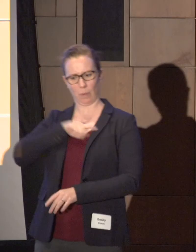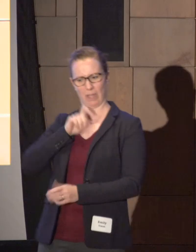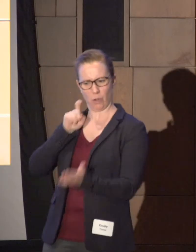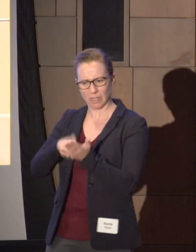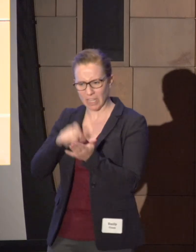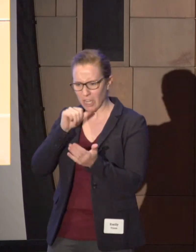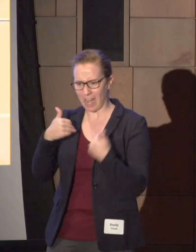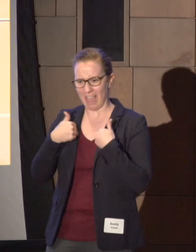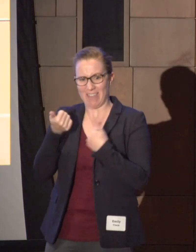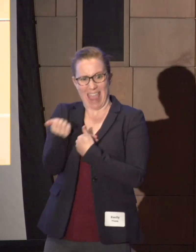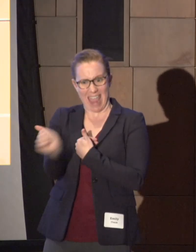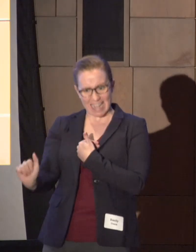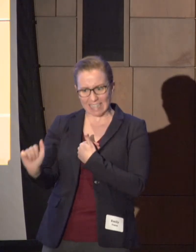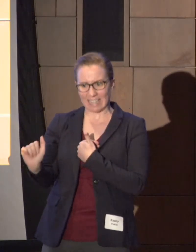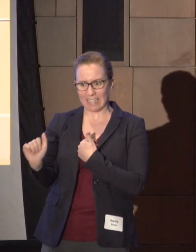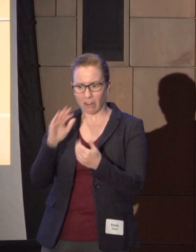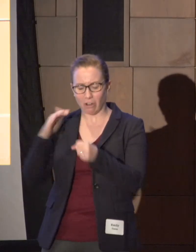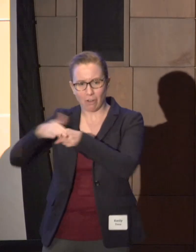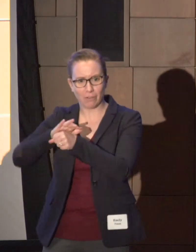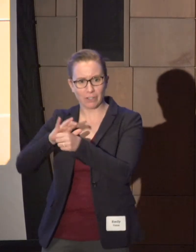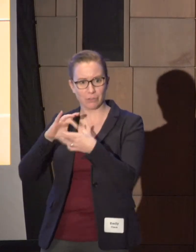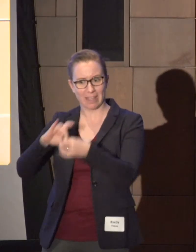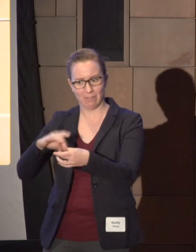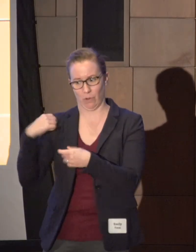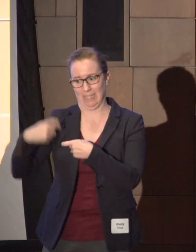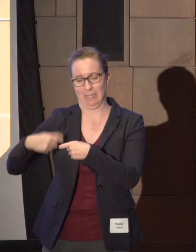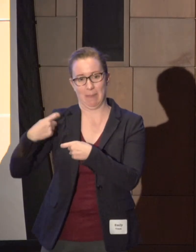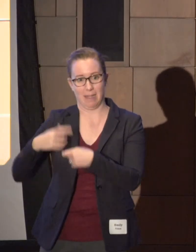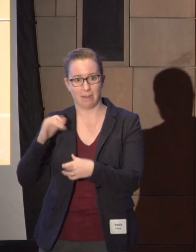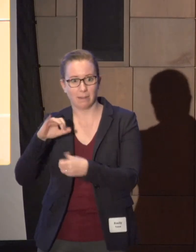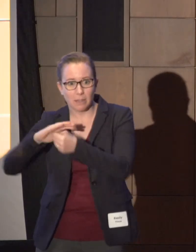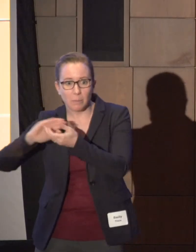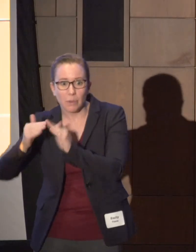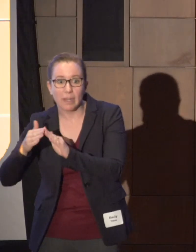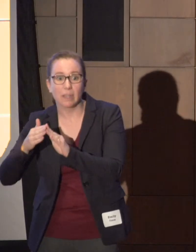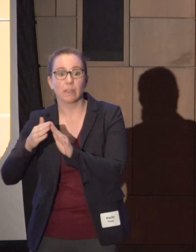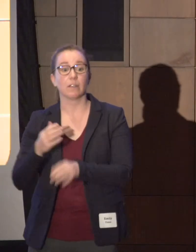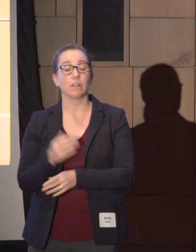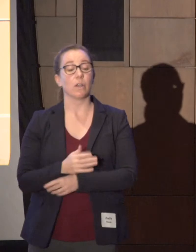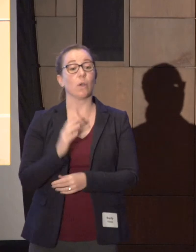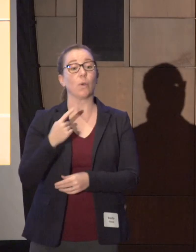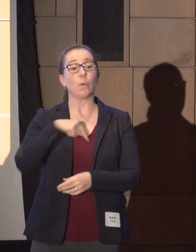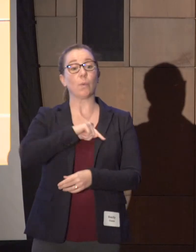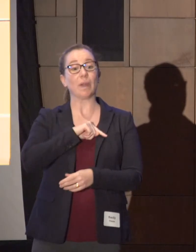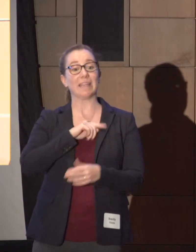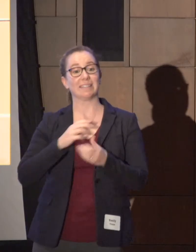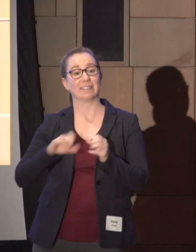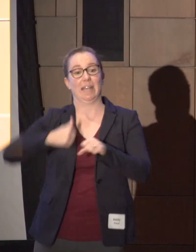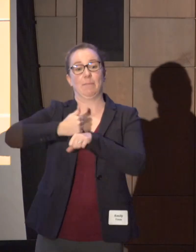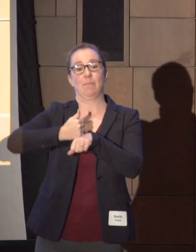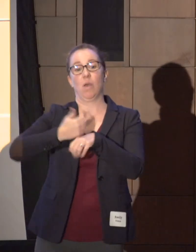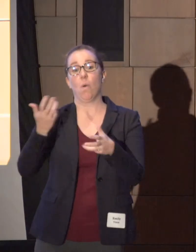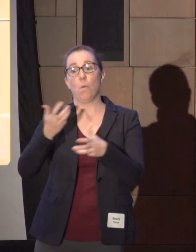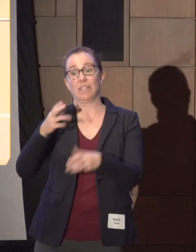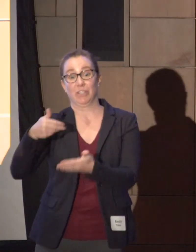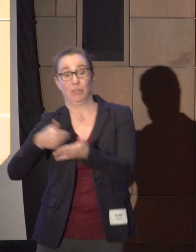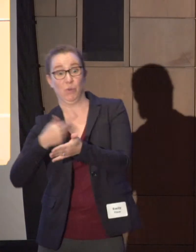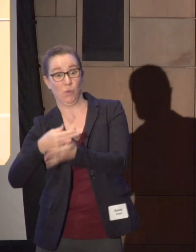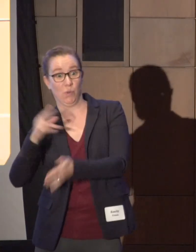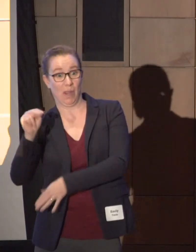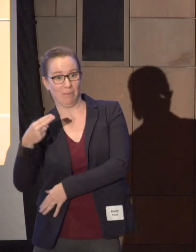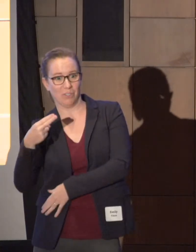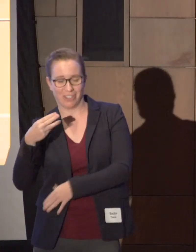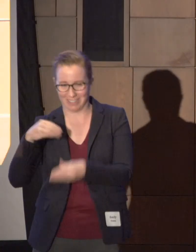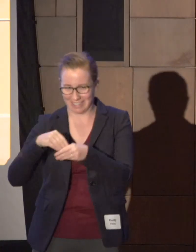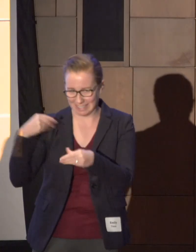we launched a daily newscast called Que hay de nuevo, New Hampshire? That means What's New, New Hampshire, to fill the gap.